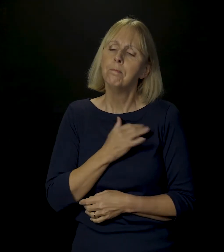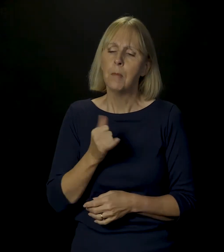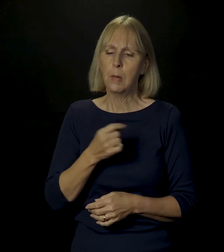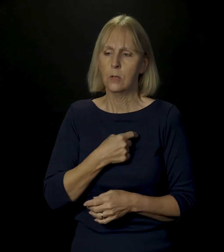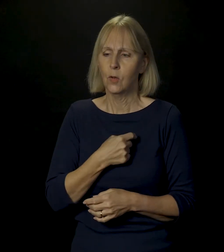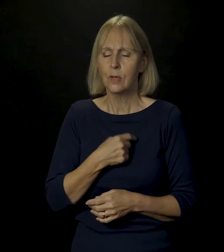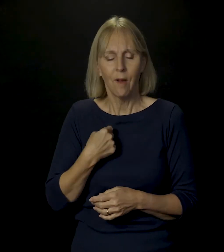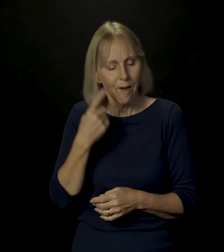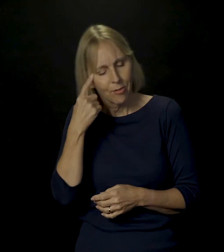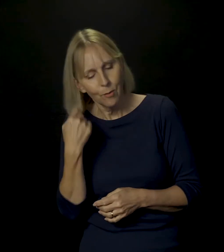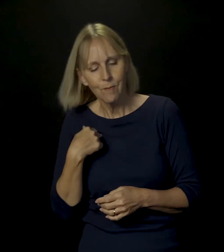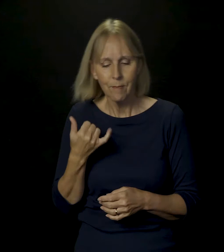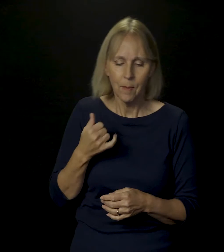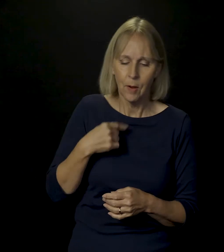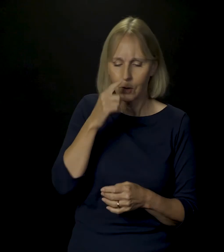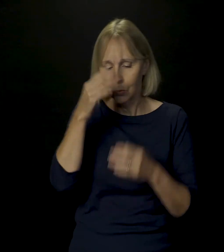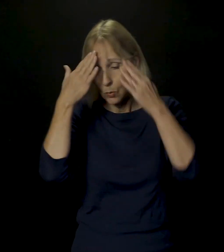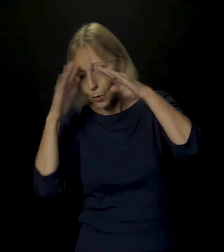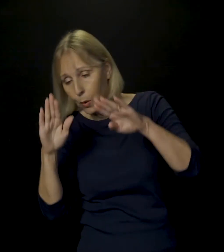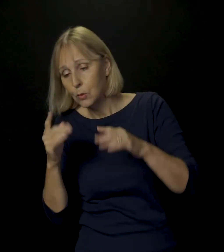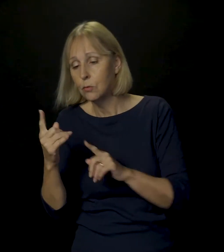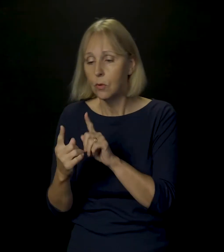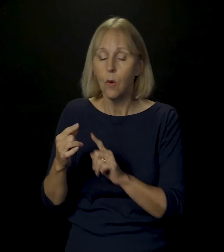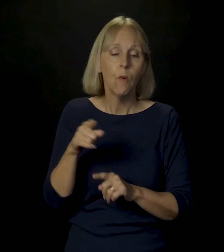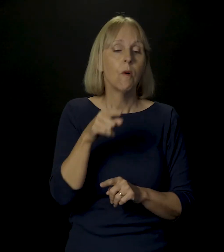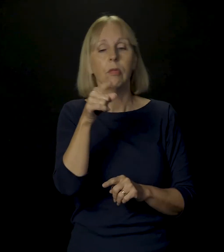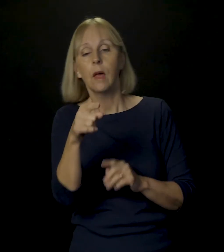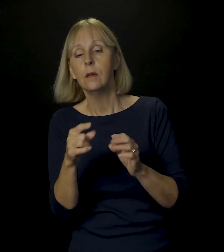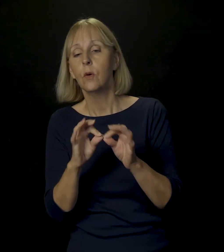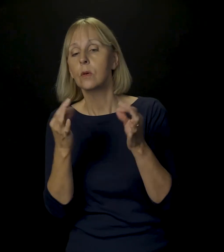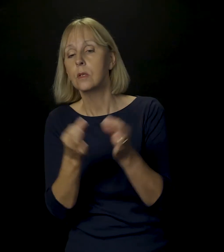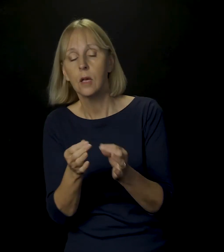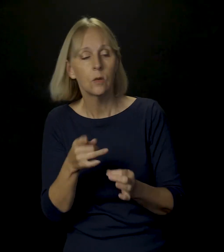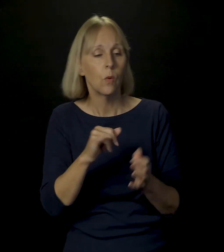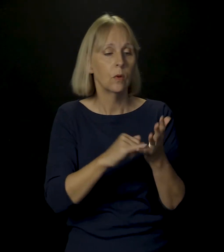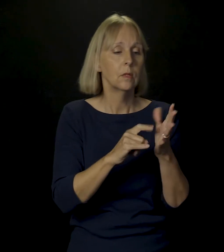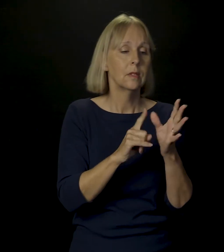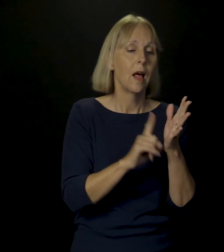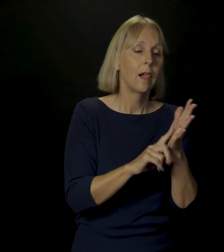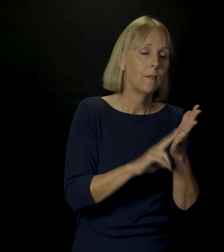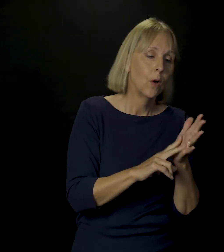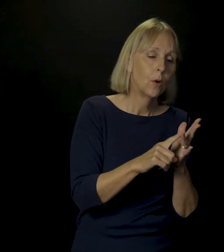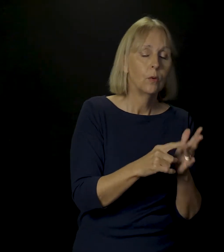Bit Nervous Oh I Thought About Doing Coach I Don't Know Or There's That Awesome Organisation Or The Salvos Or Whatever It Might Be